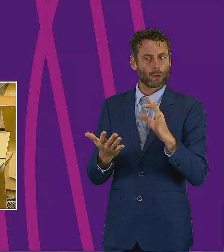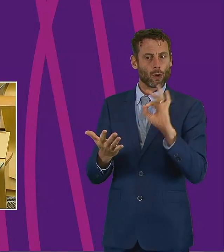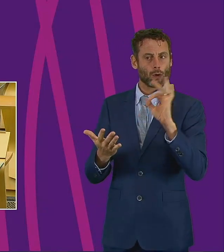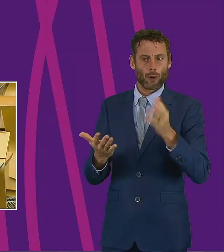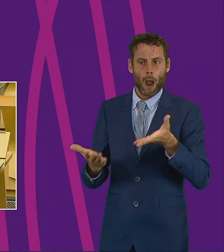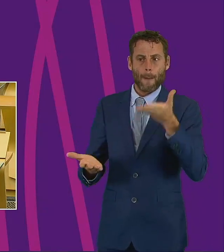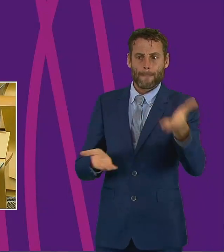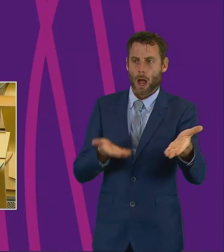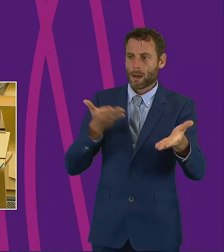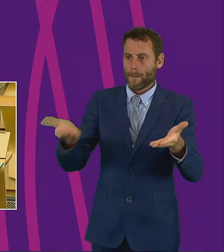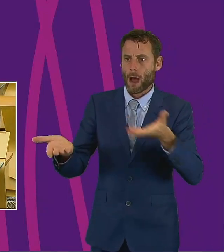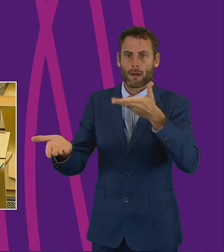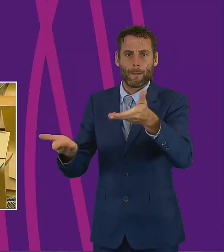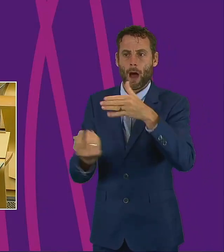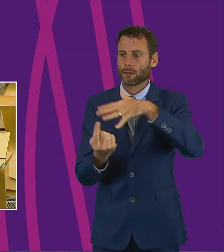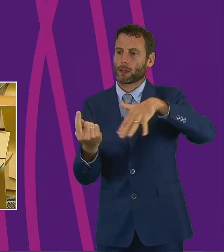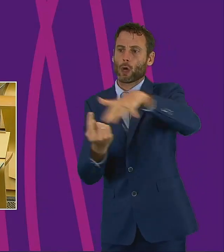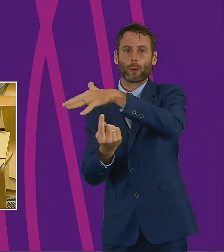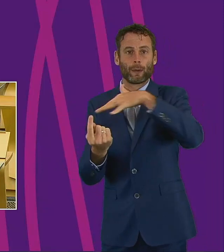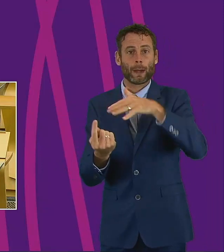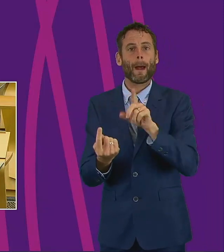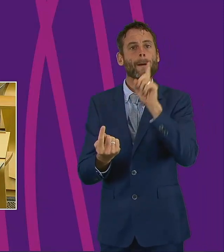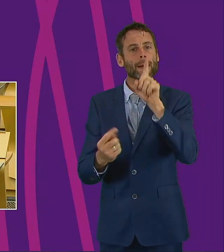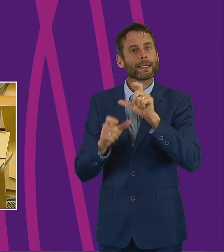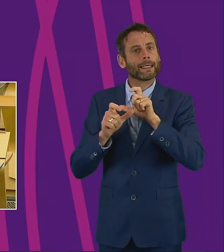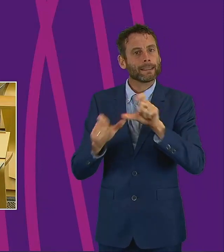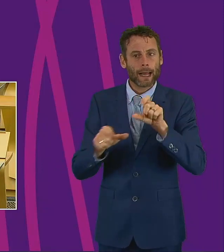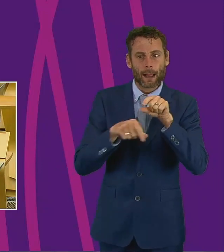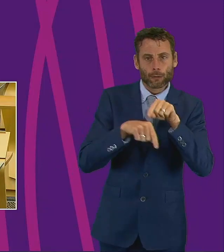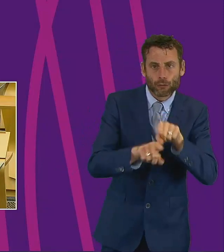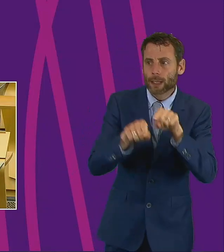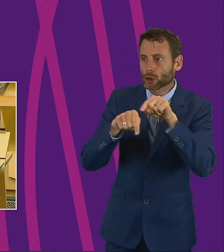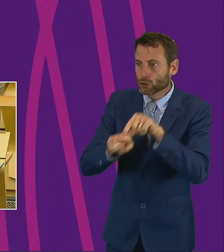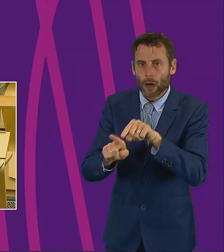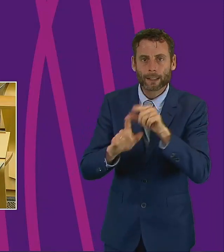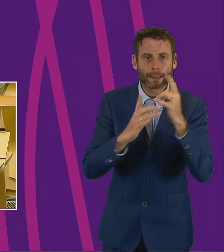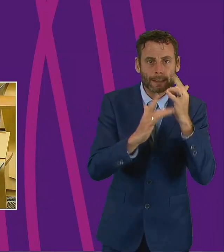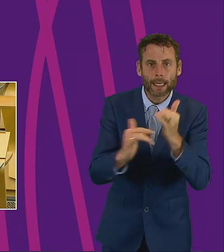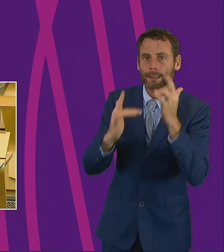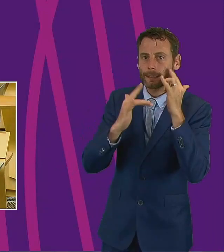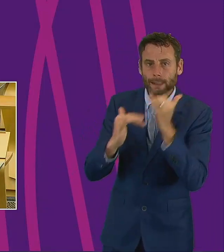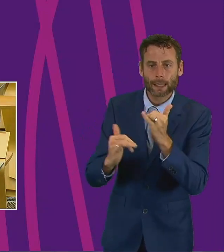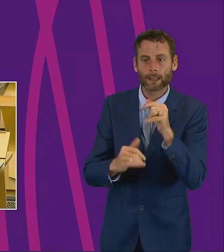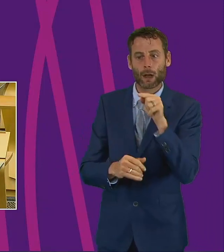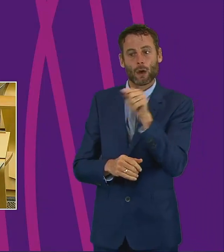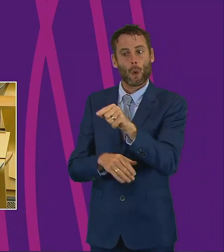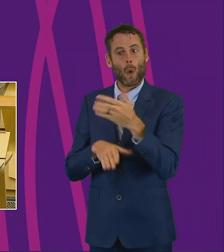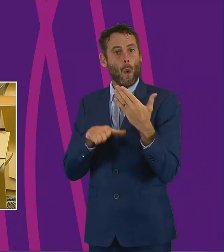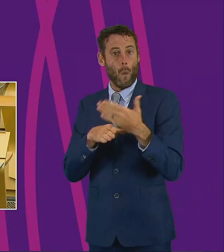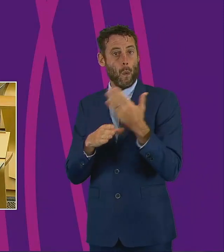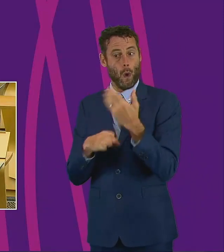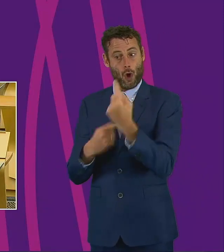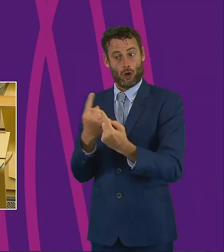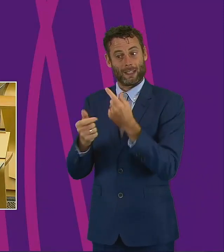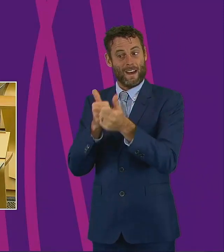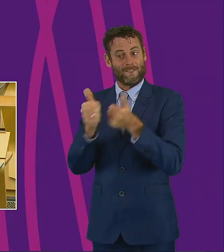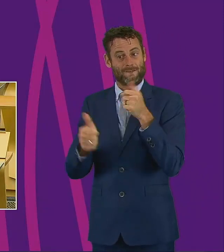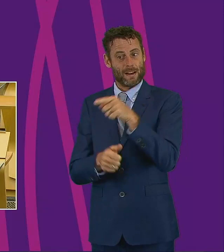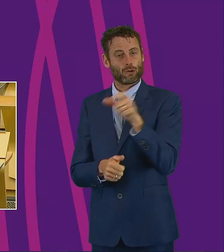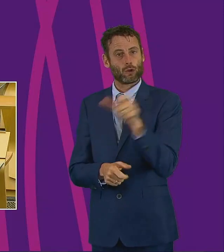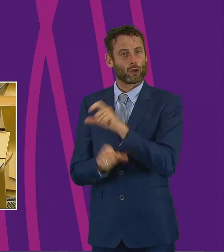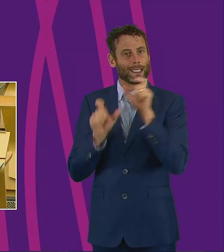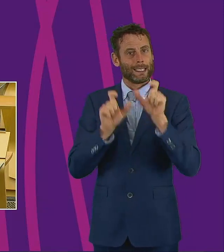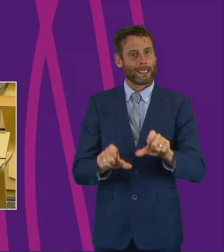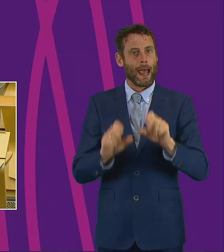said, contact tracing and testing is still ongoing. Workers at the factory and their households should continue to self-isolate until Monday